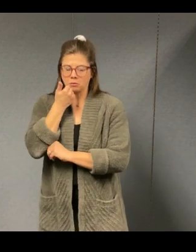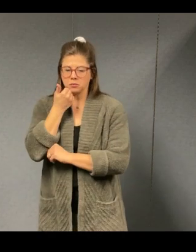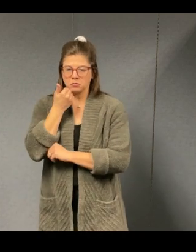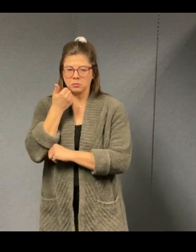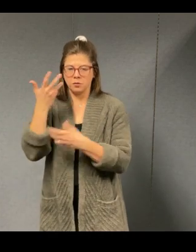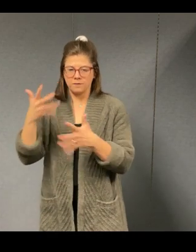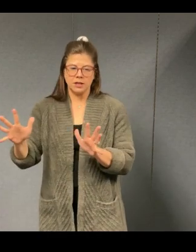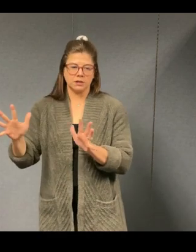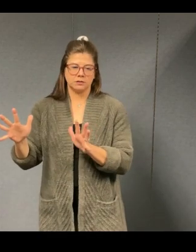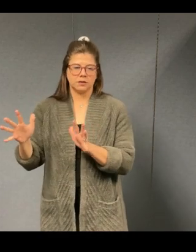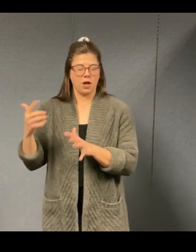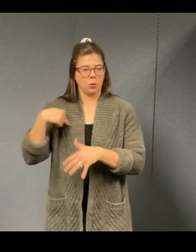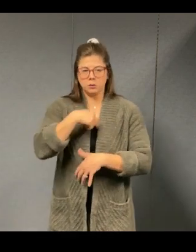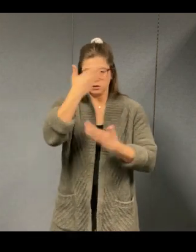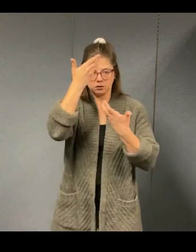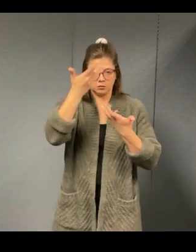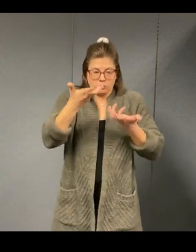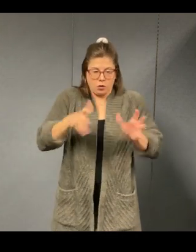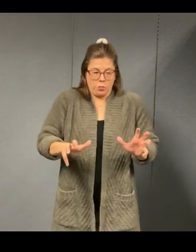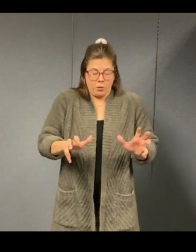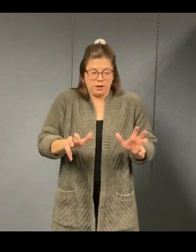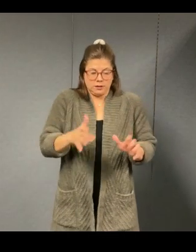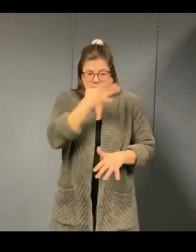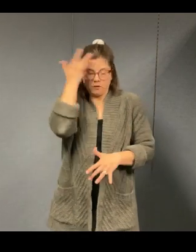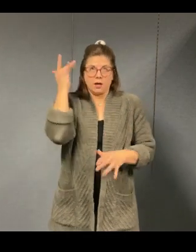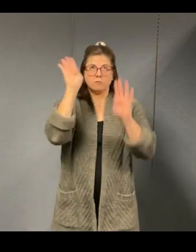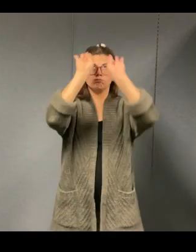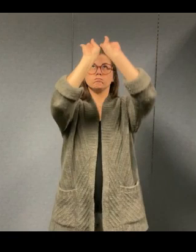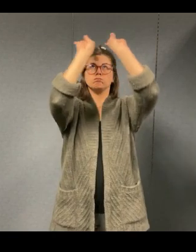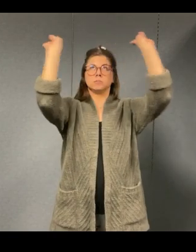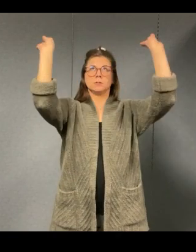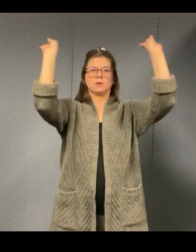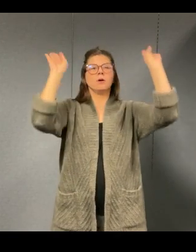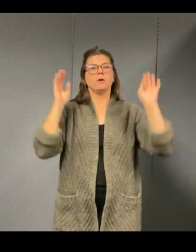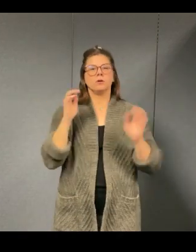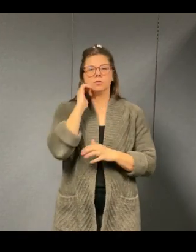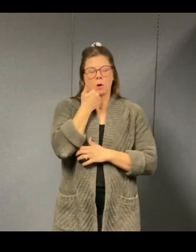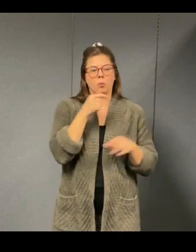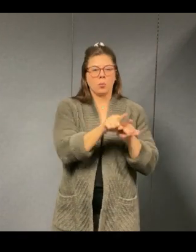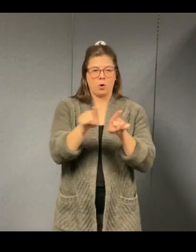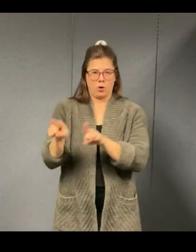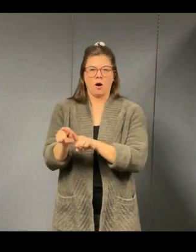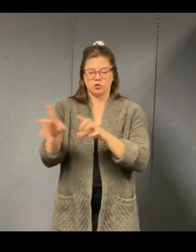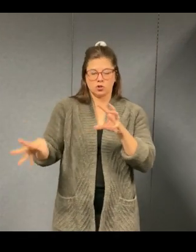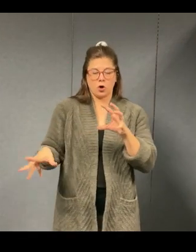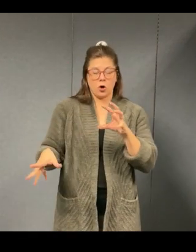And we don't want to forget the ceiling of the shed, so tomorrow we'll also find out how much the roof will